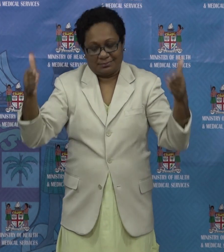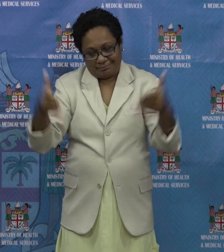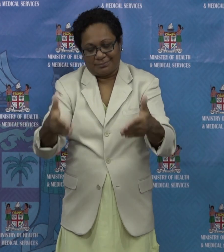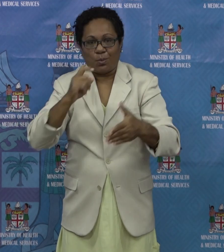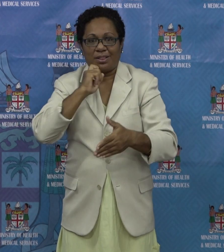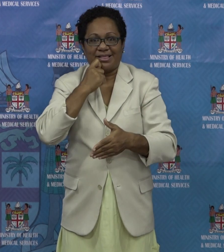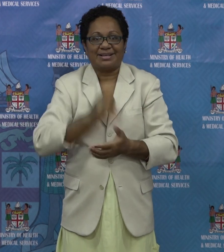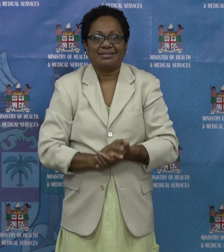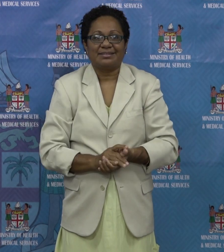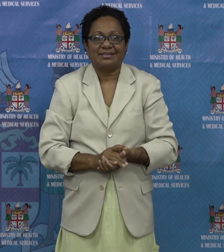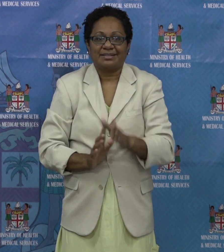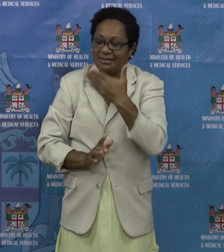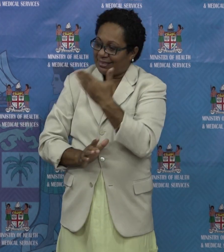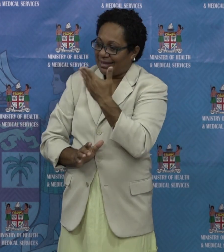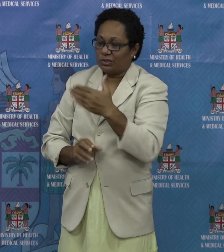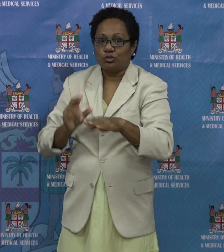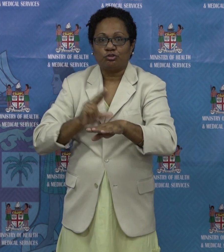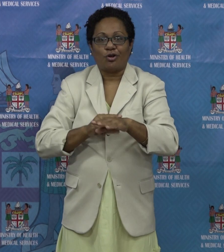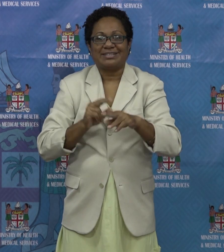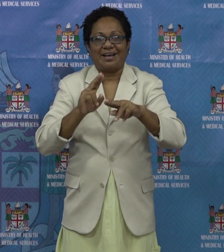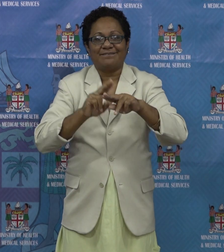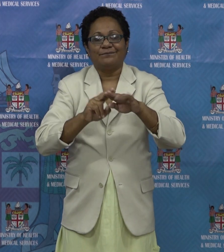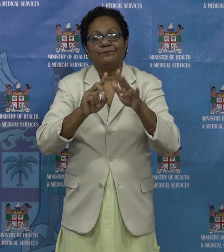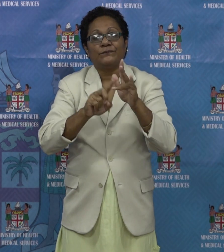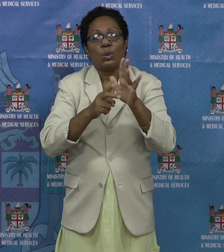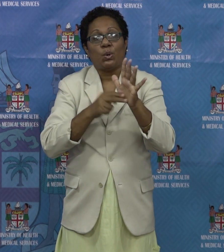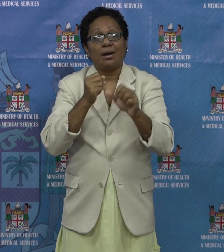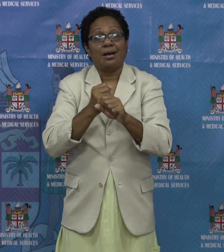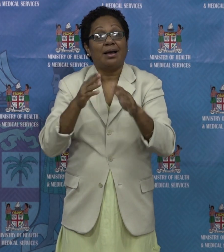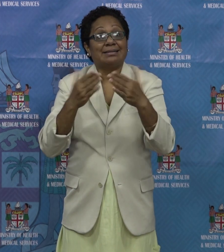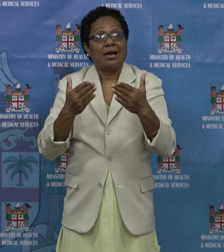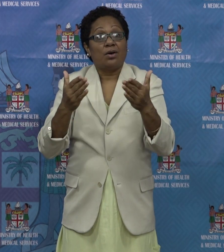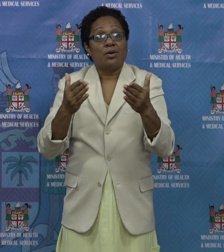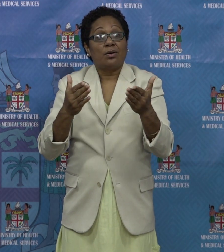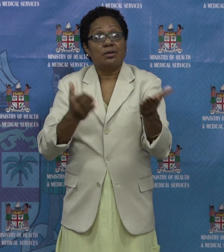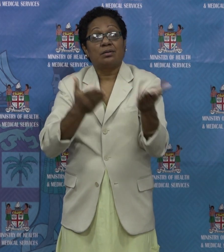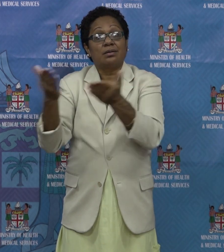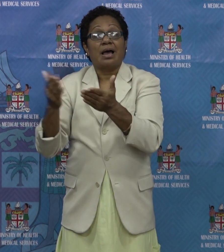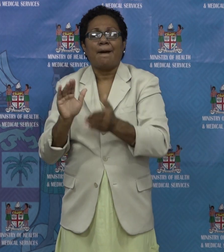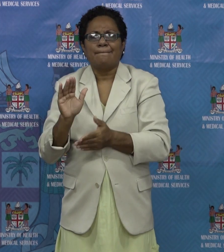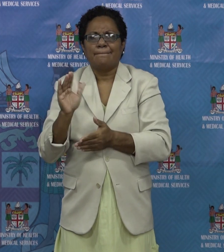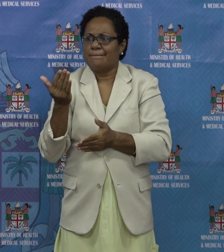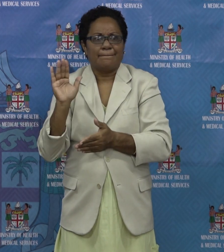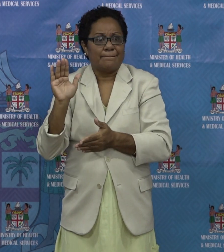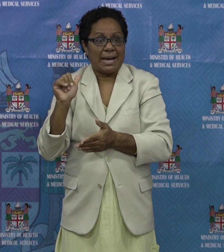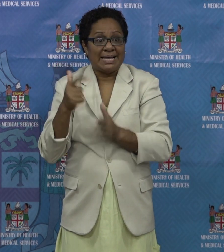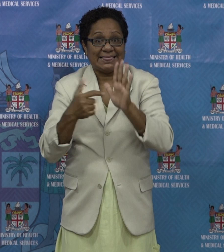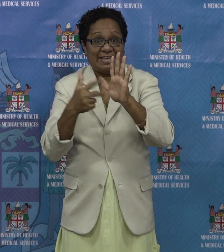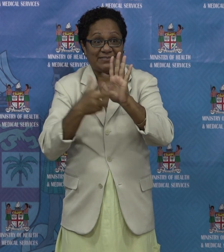Thank you, Dr. Fong. We'll now open the mic to My TV.